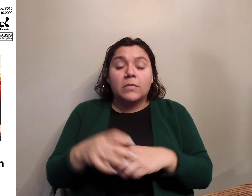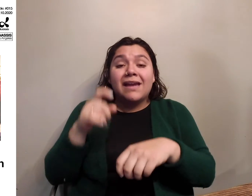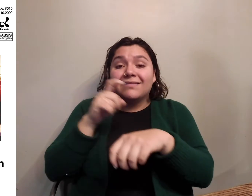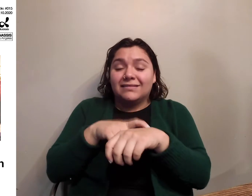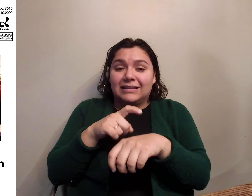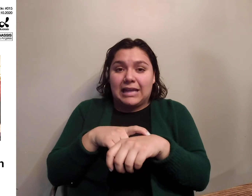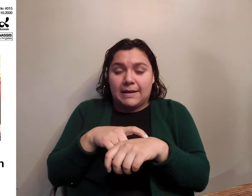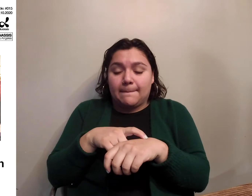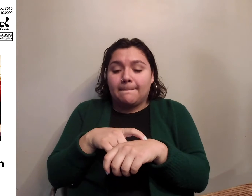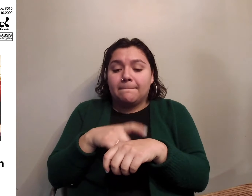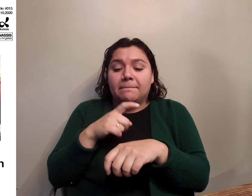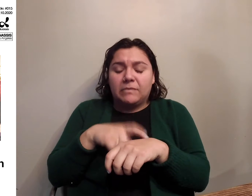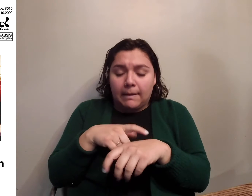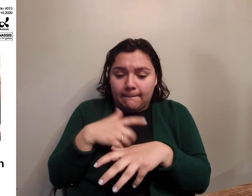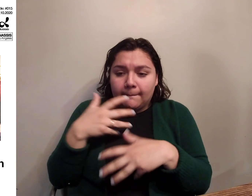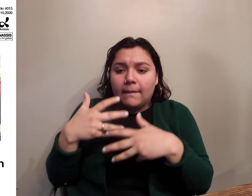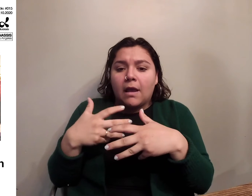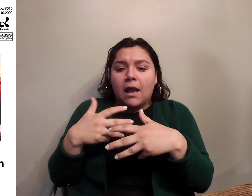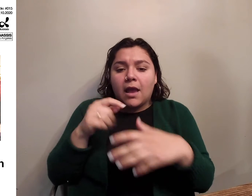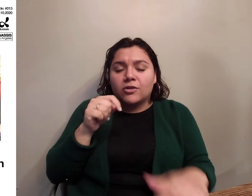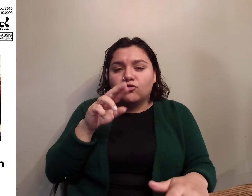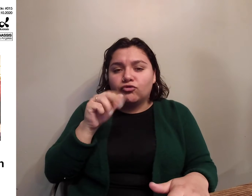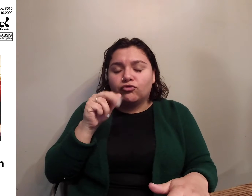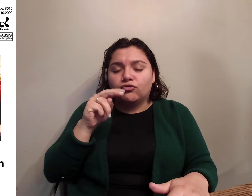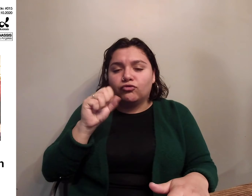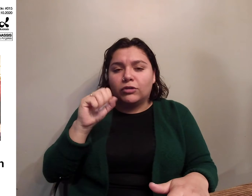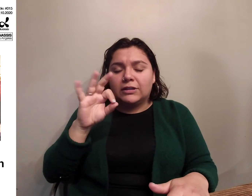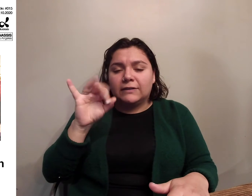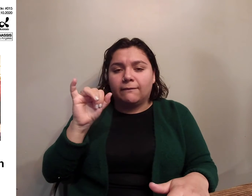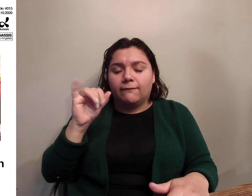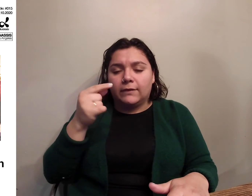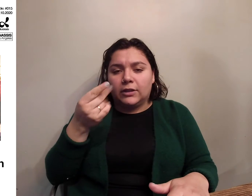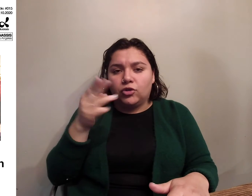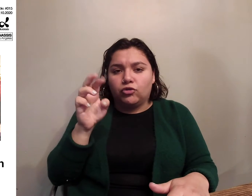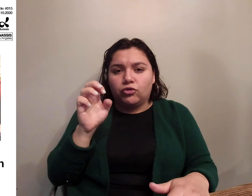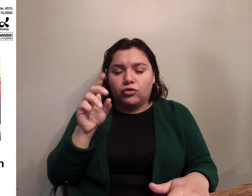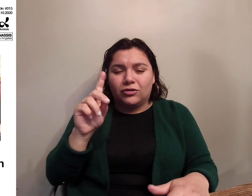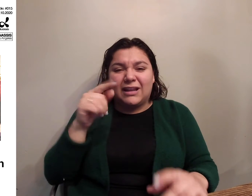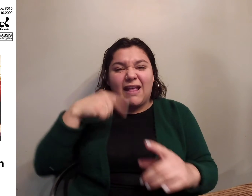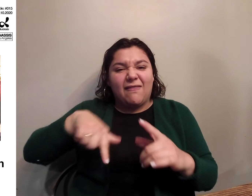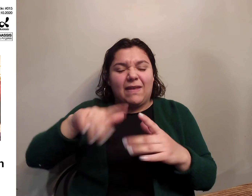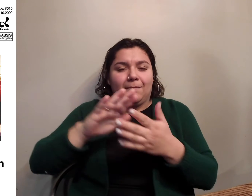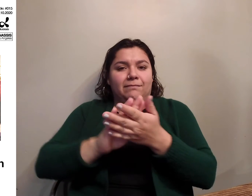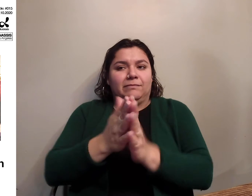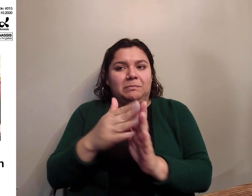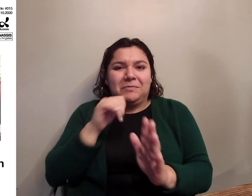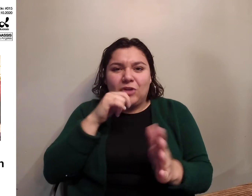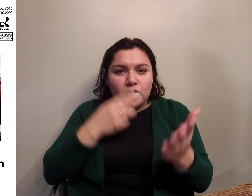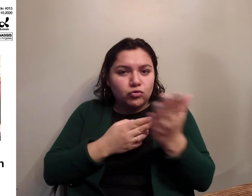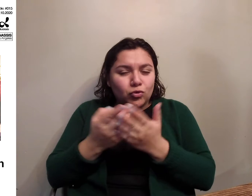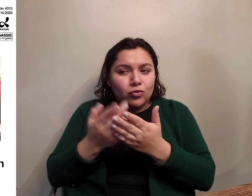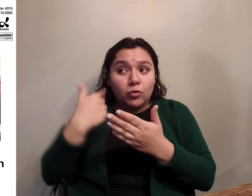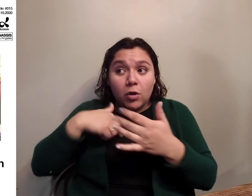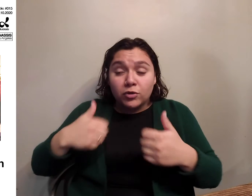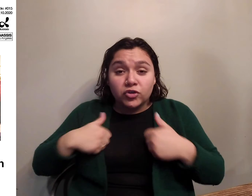has transfigured them into untruth. What will survive of us is